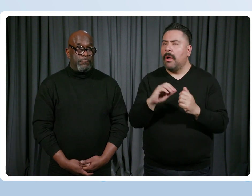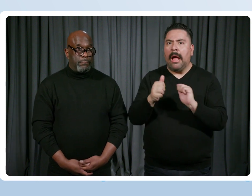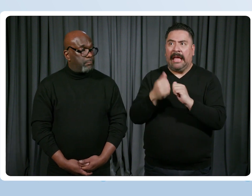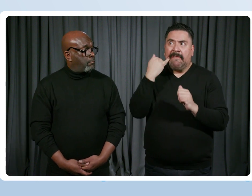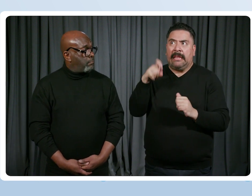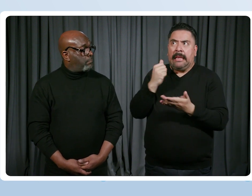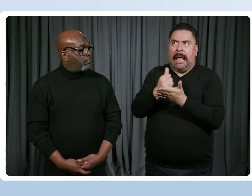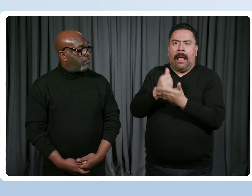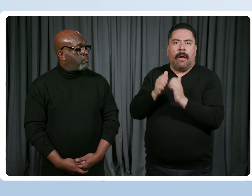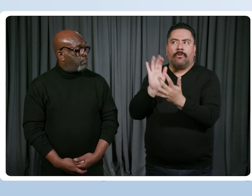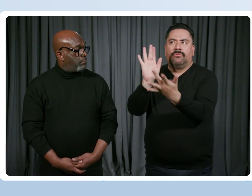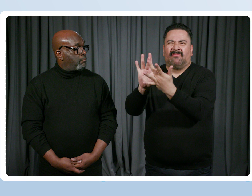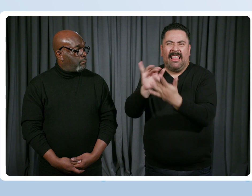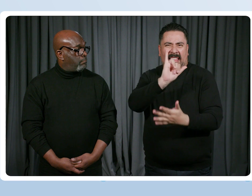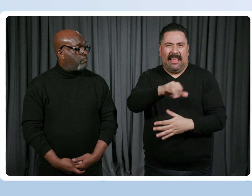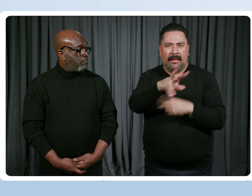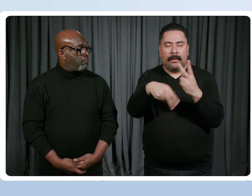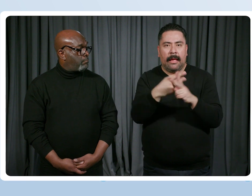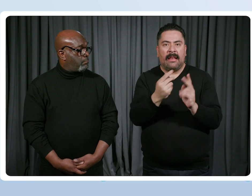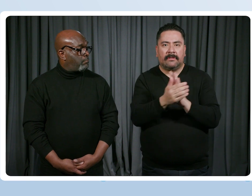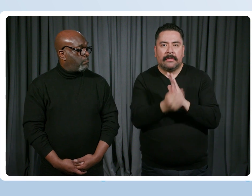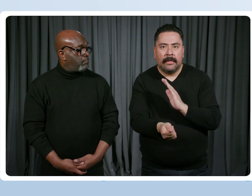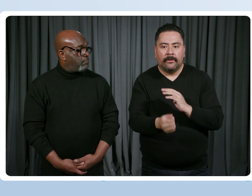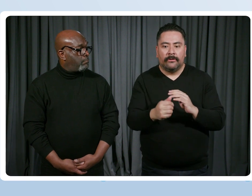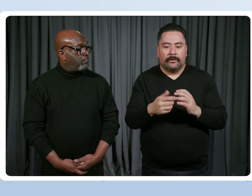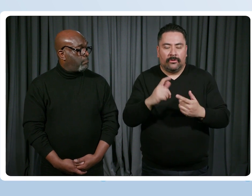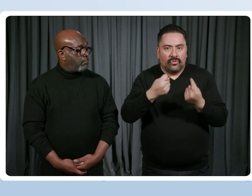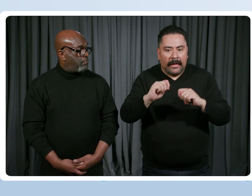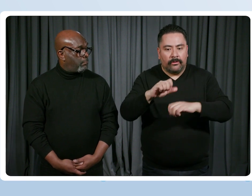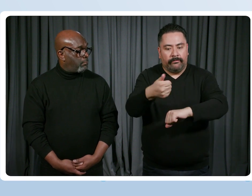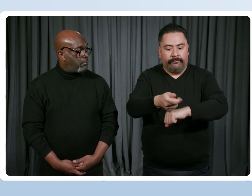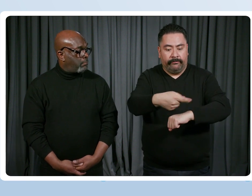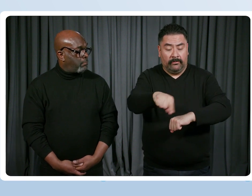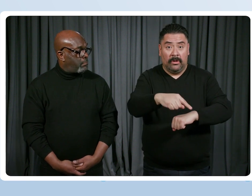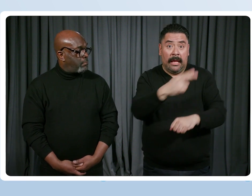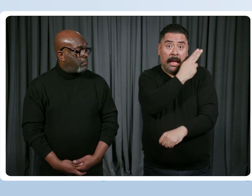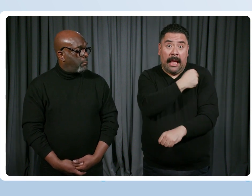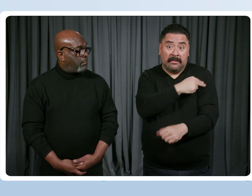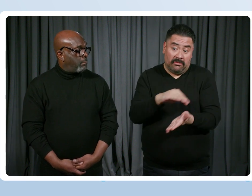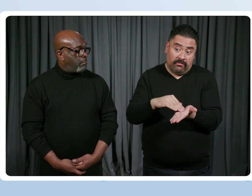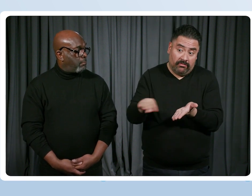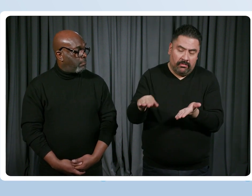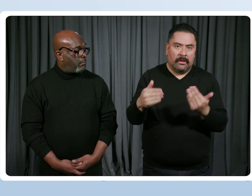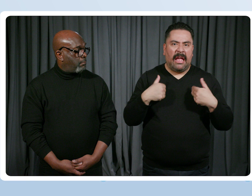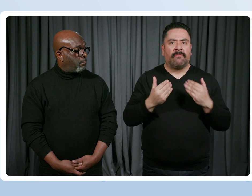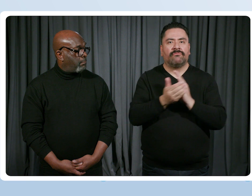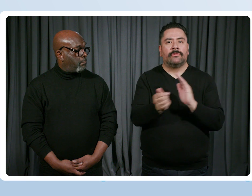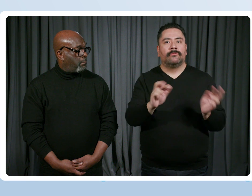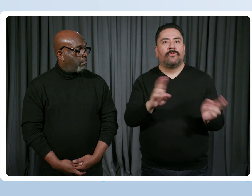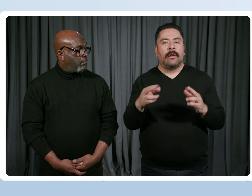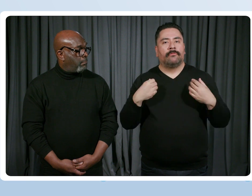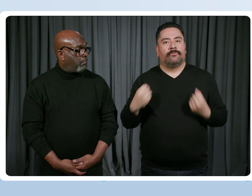help? Working on those types of skills and setting people up so that when they left the hospital, they had built up some skills and